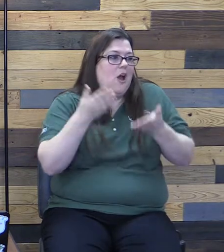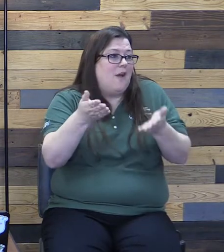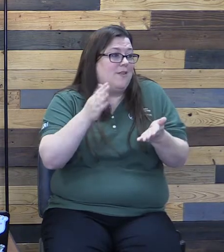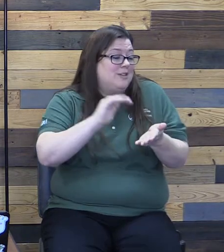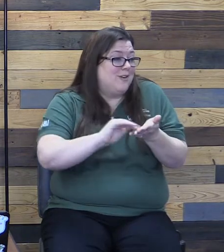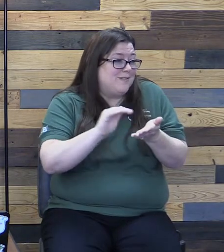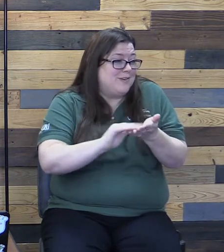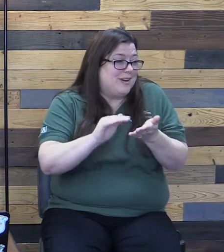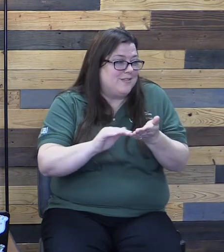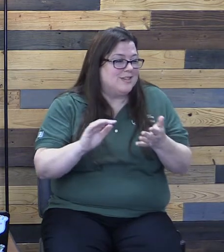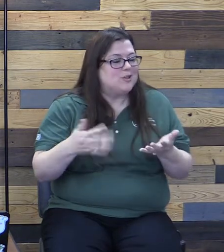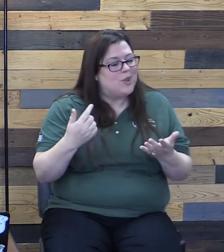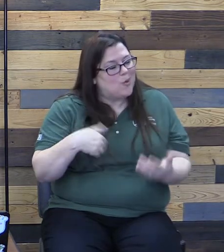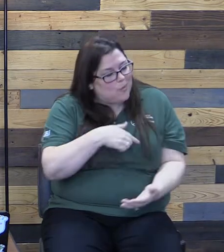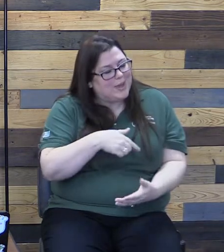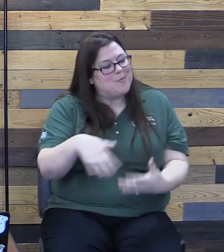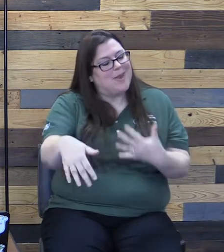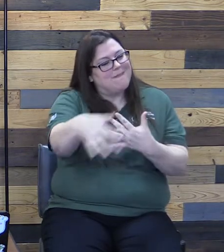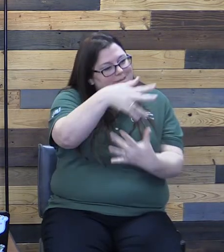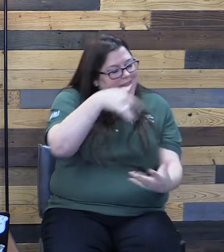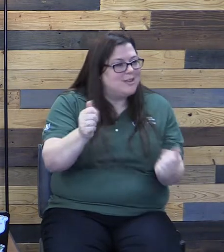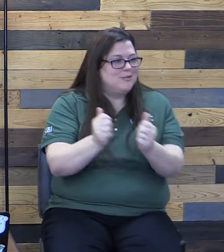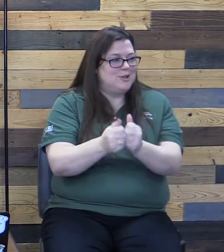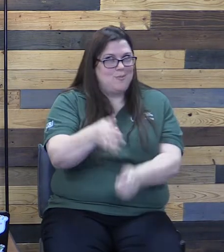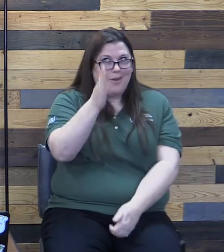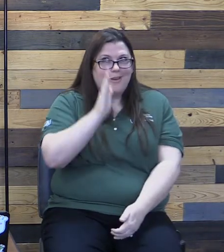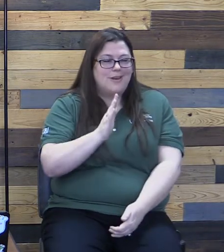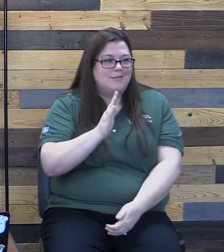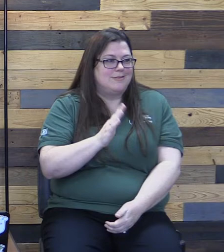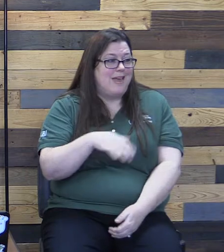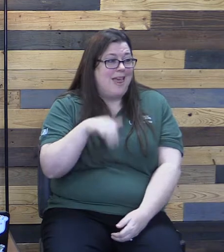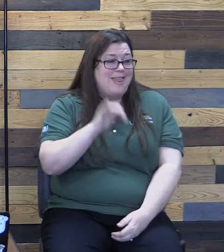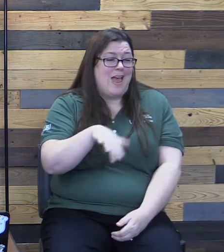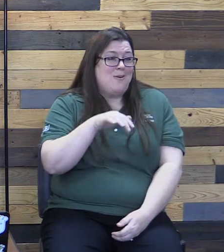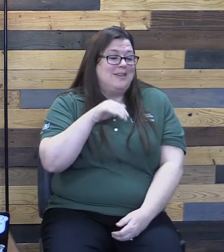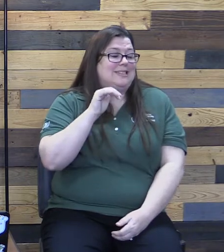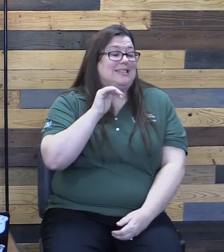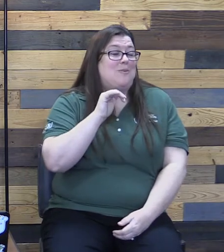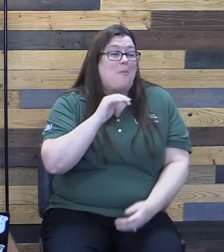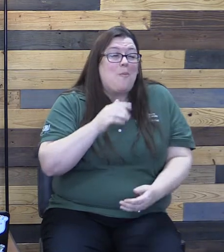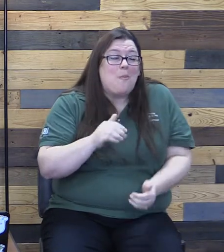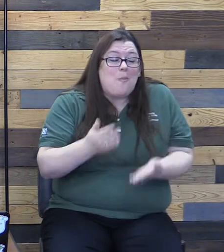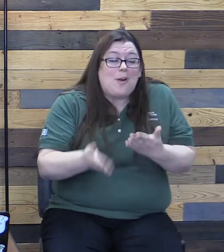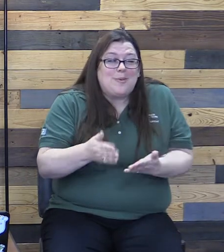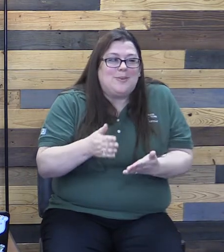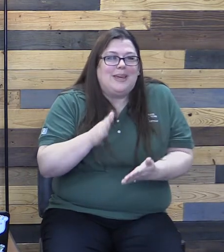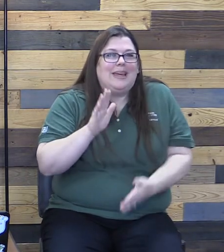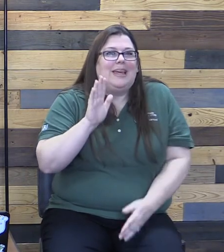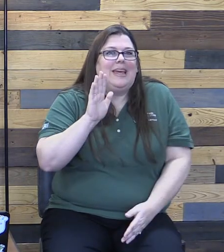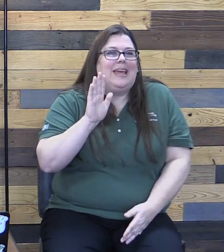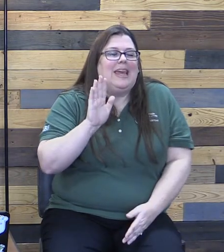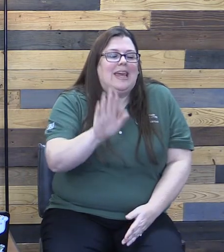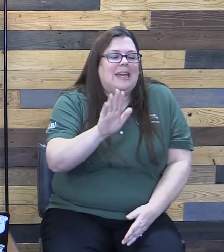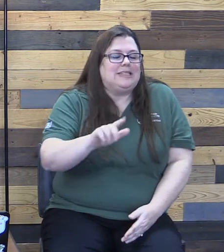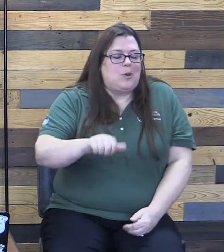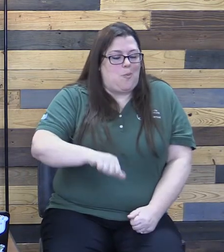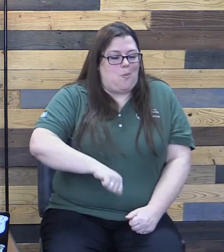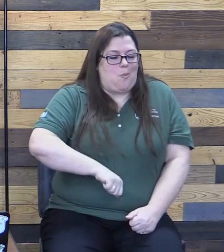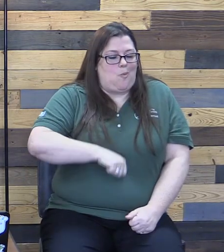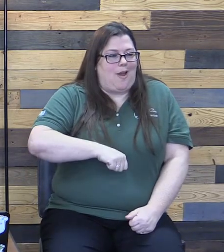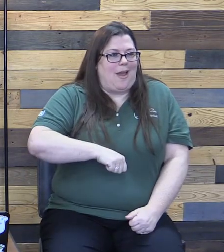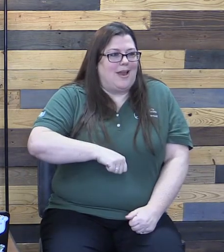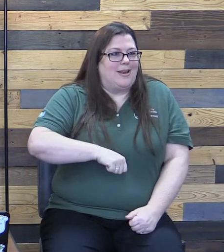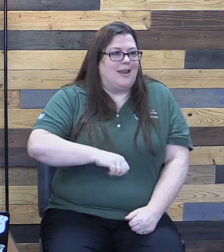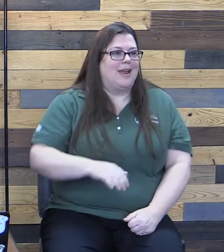fellowship. That was probably Jesus' pride and passion. It's the thing that brought him most joy.